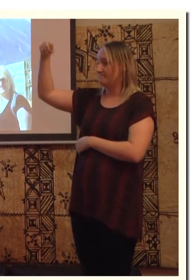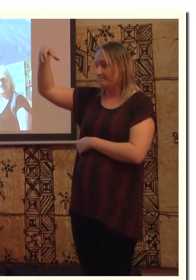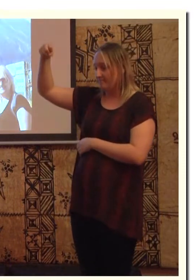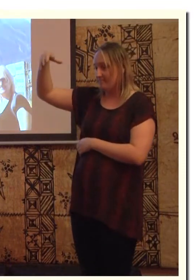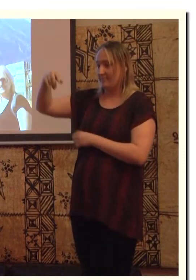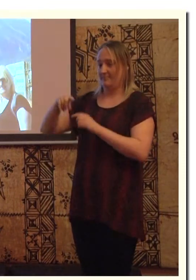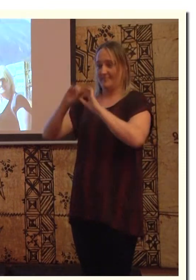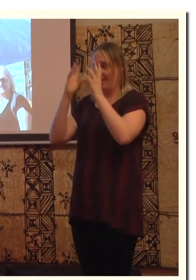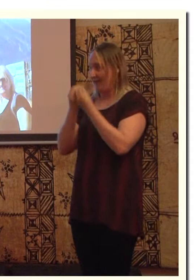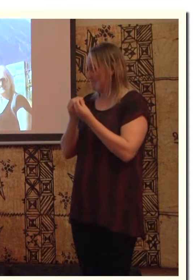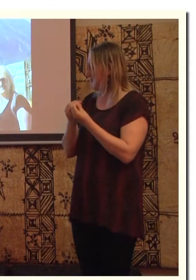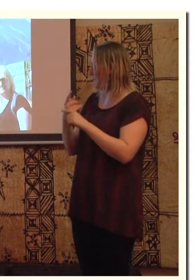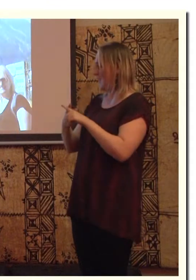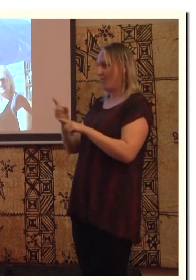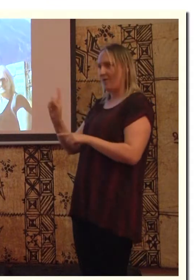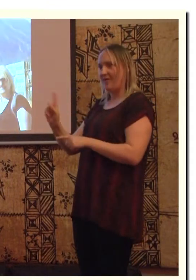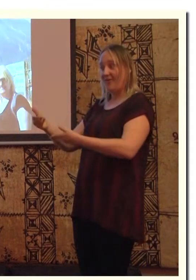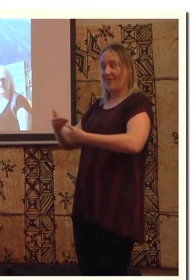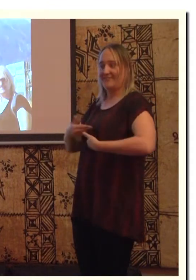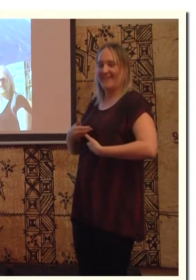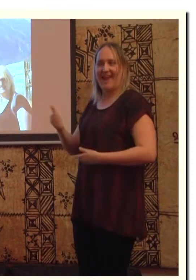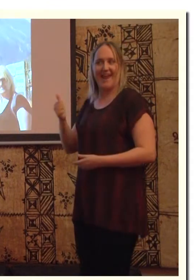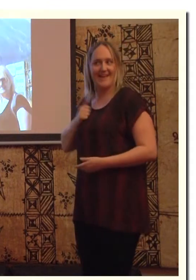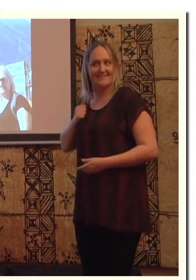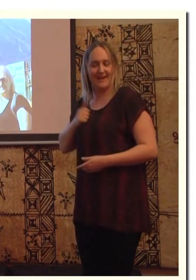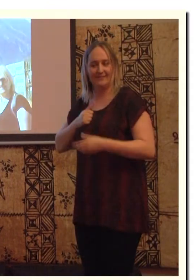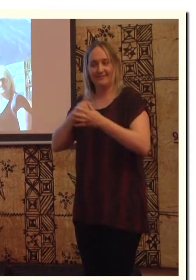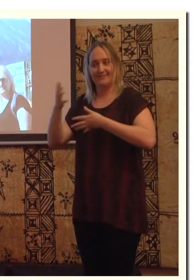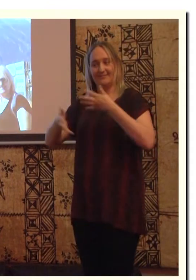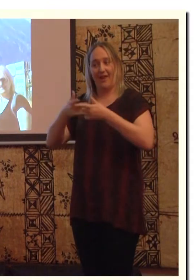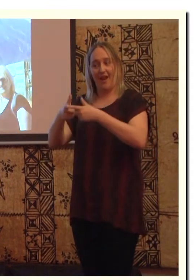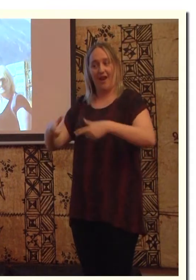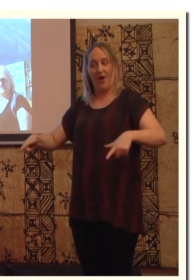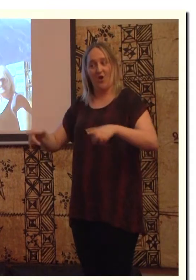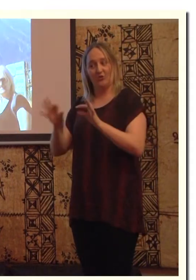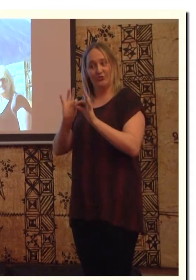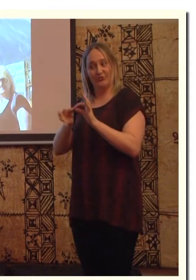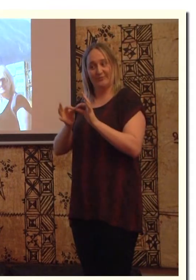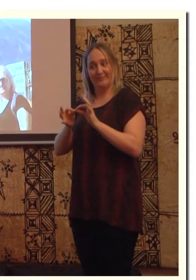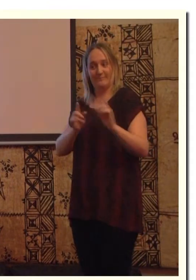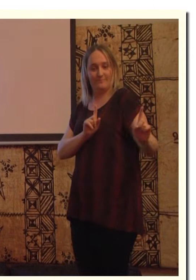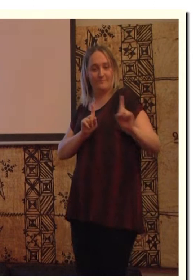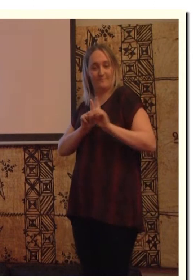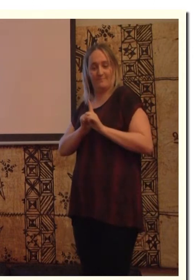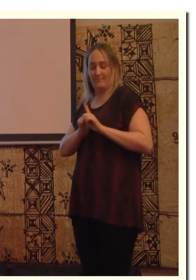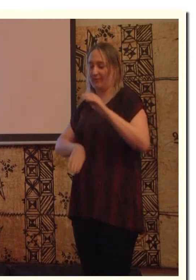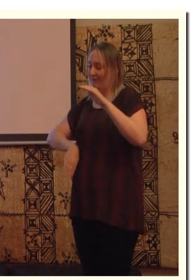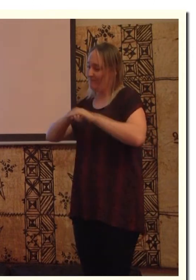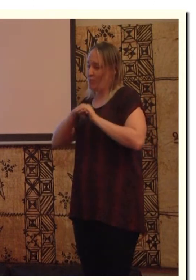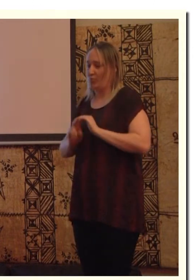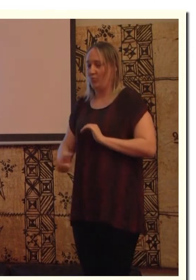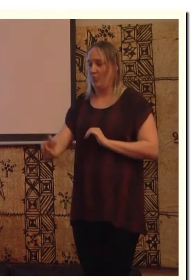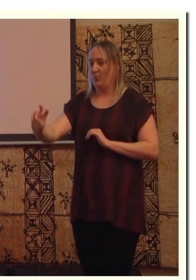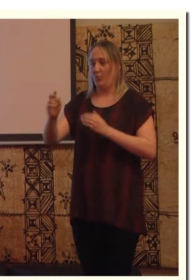friend. It was an amazing trip because there were flashing lights and all sorts of deaf equipment, like a